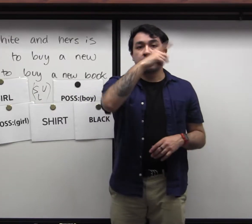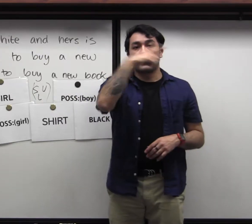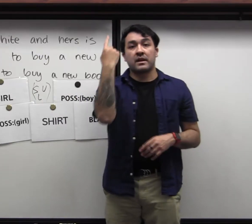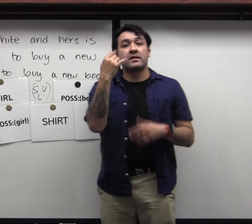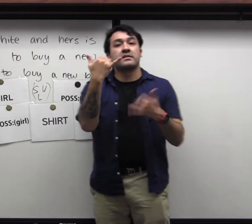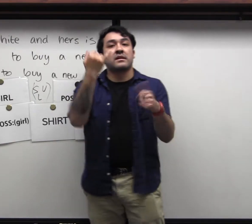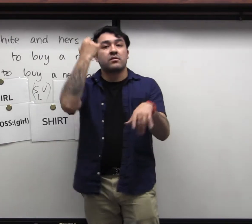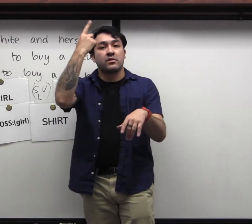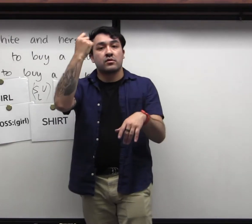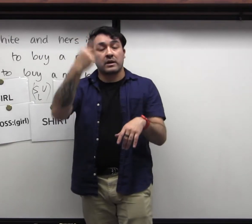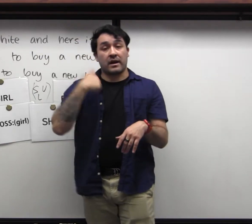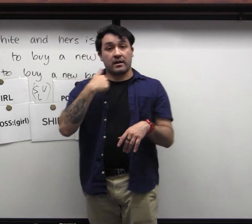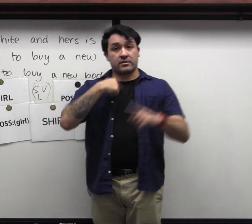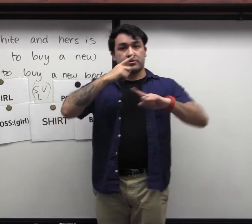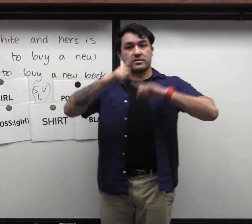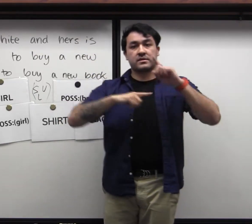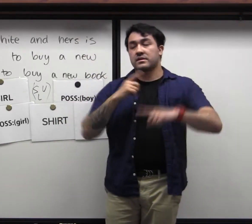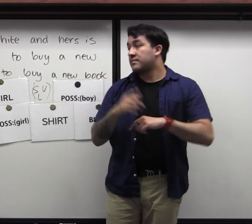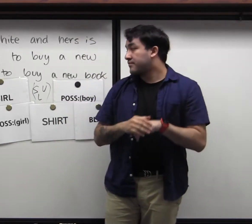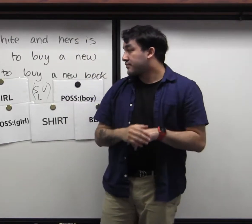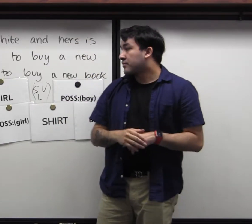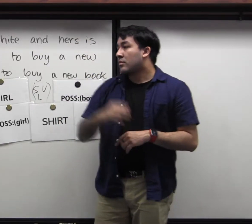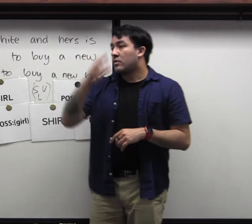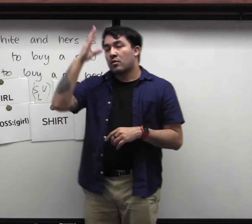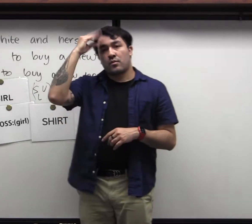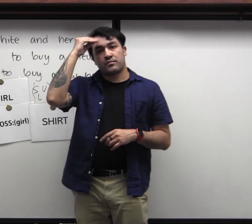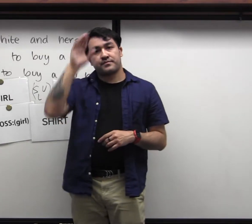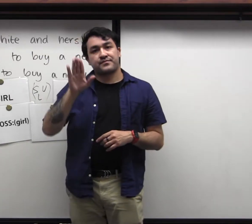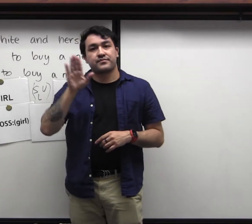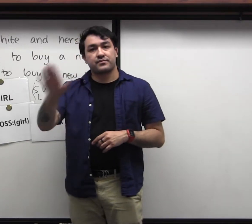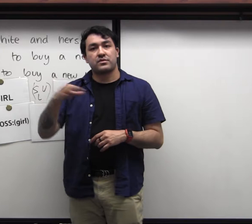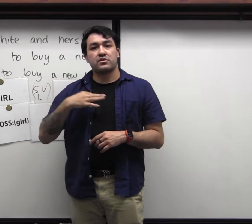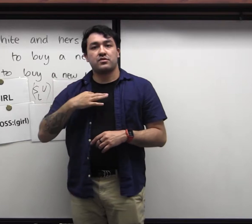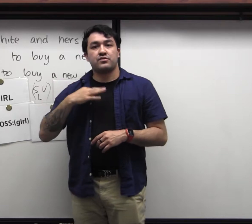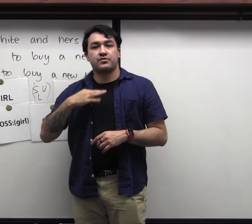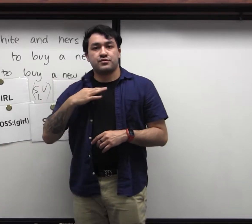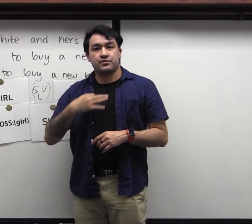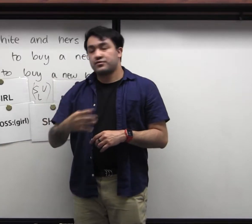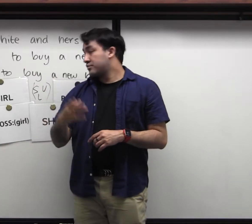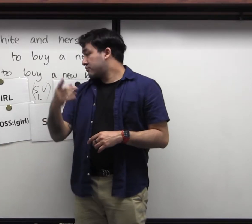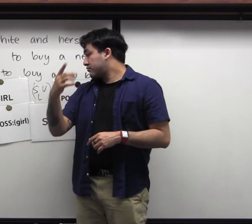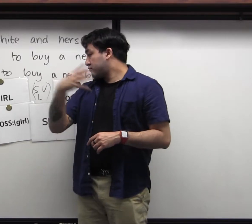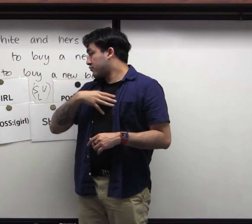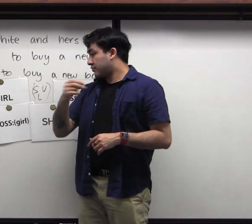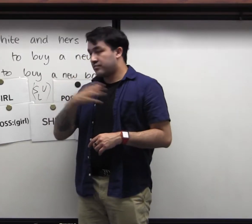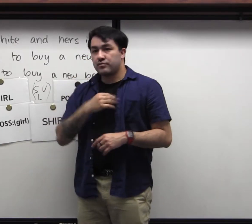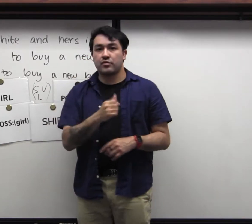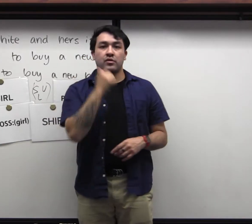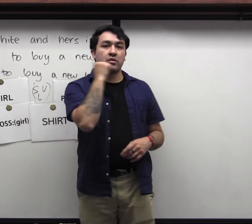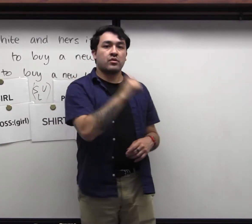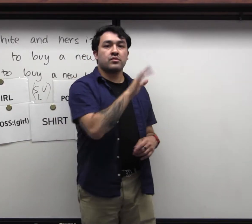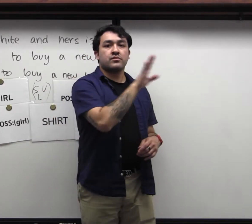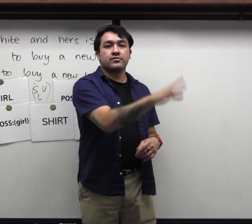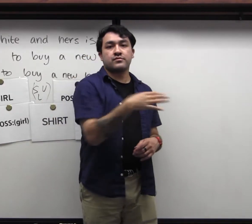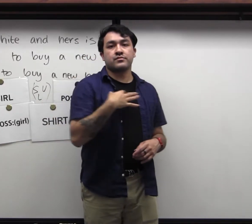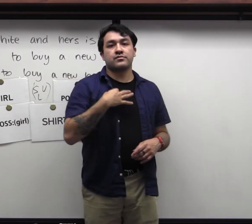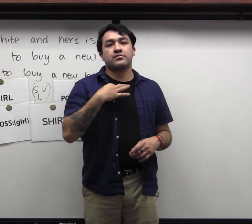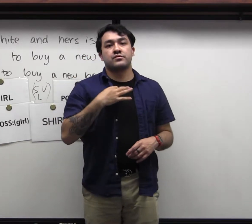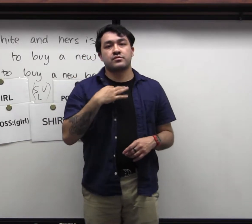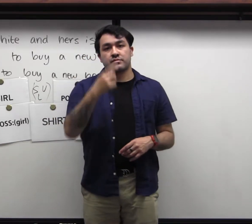girl on the left. And then I said that this is their shirt color and this is their shirt color. So I could say, oh, sorry, this